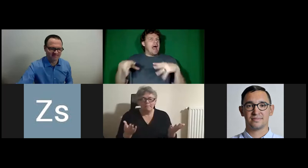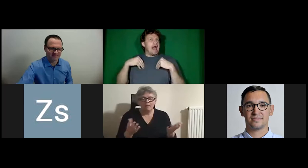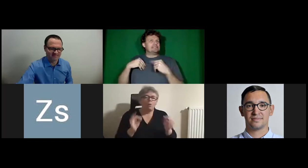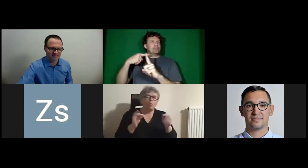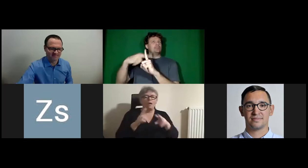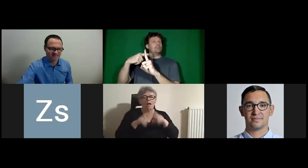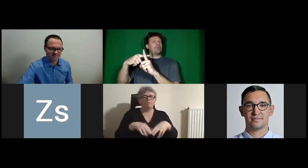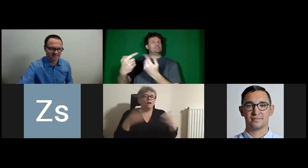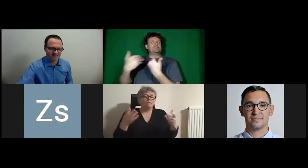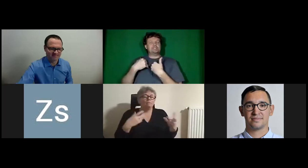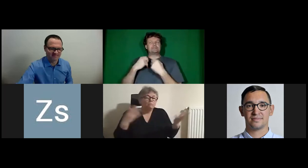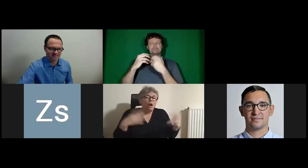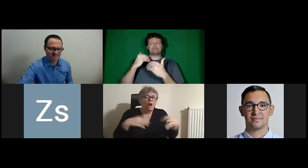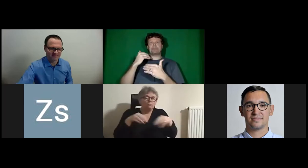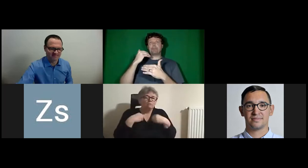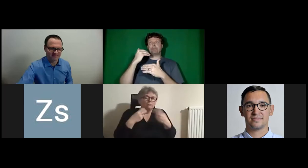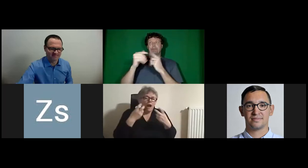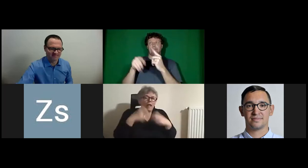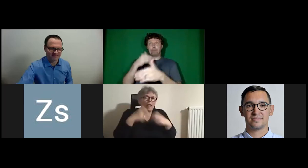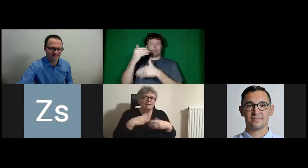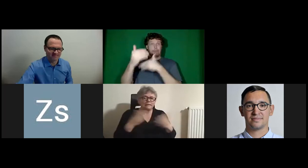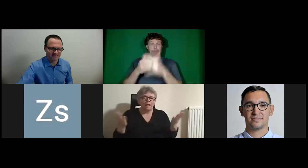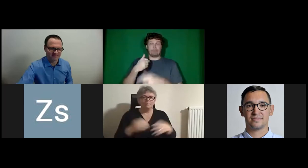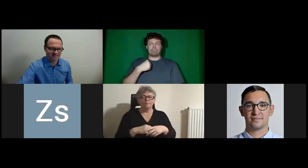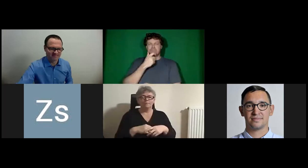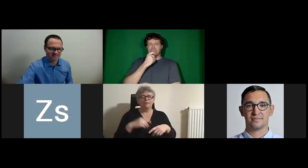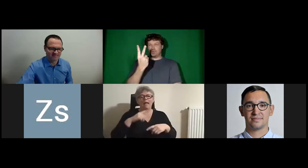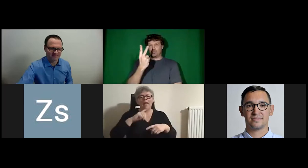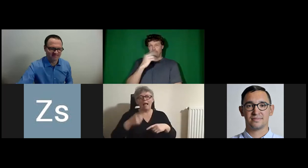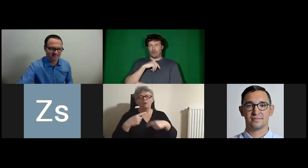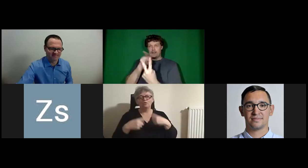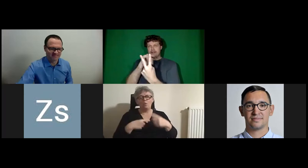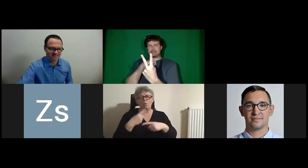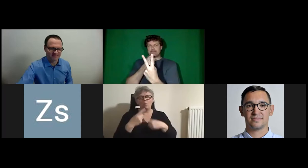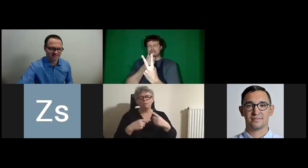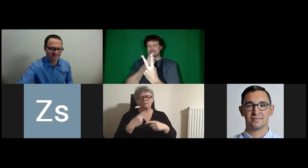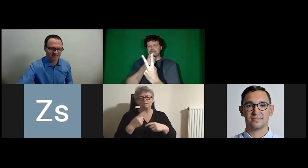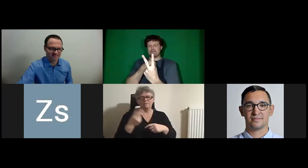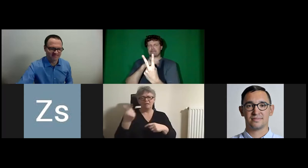I didn't believe them, but this was positive feedback, so I was happy with that.